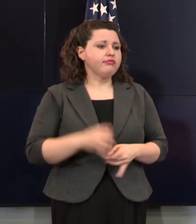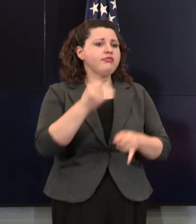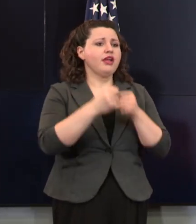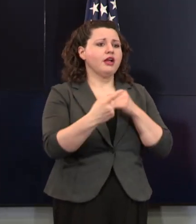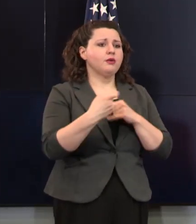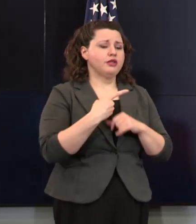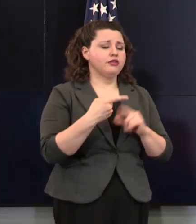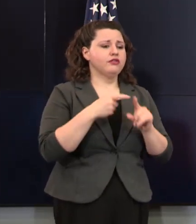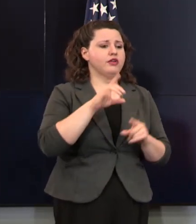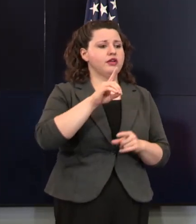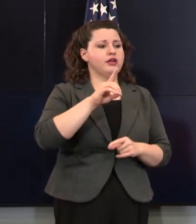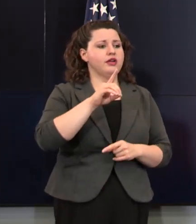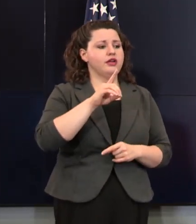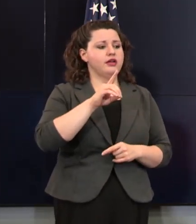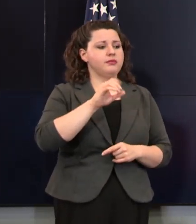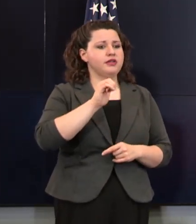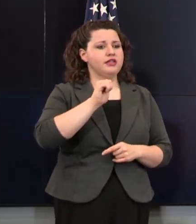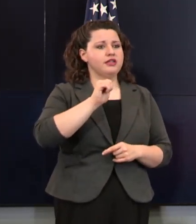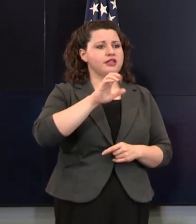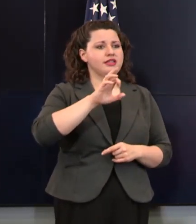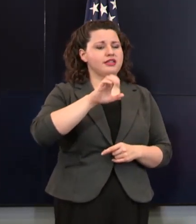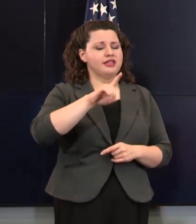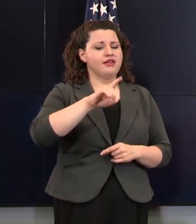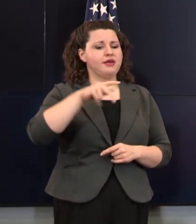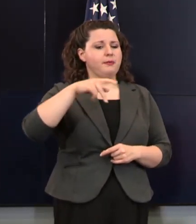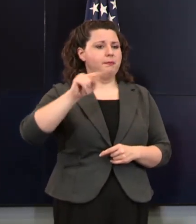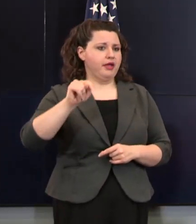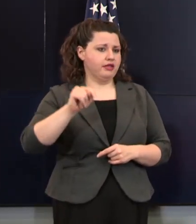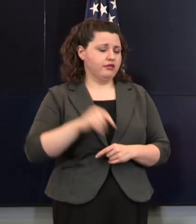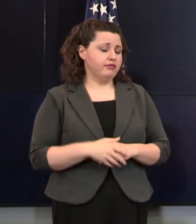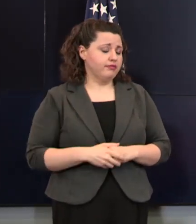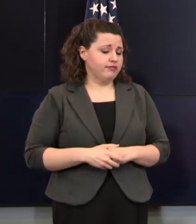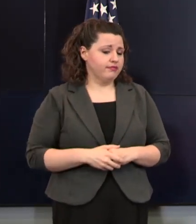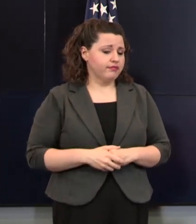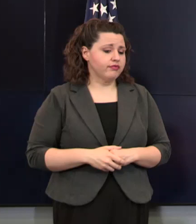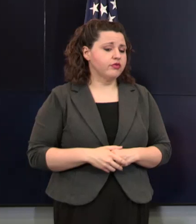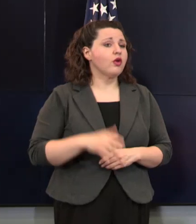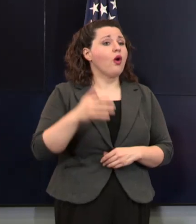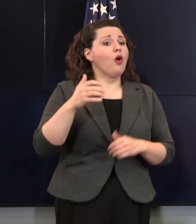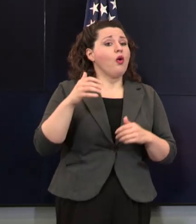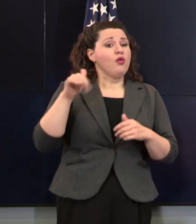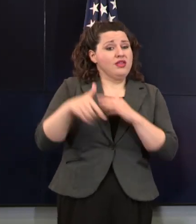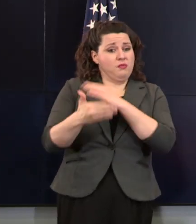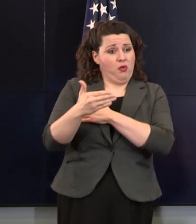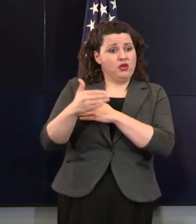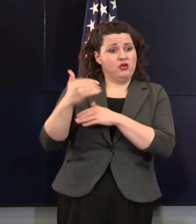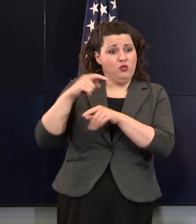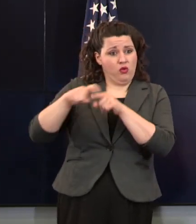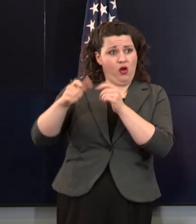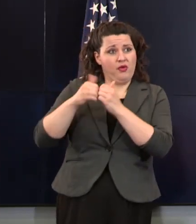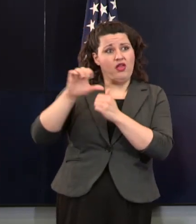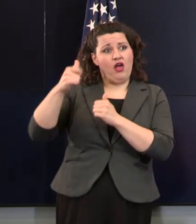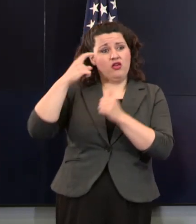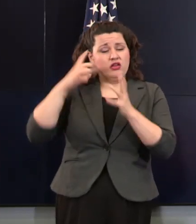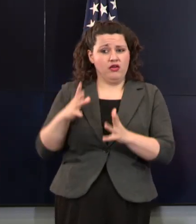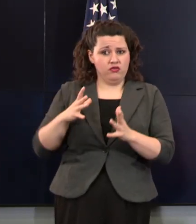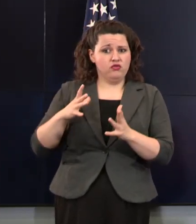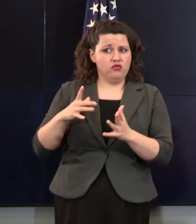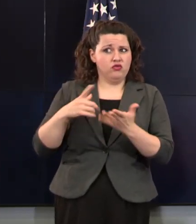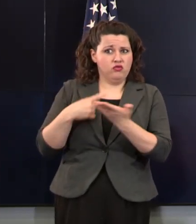Oh, yes, Governor, thank you for taking our questions. So on the call this morning with the other governors, where you applauded for being among those who